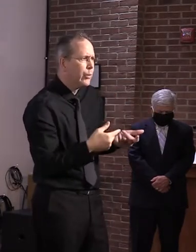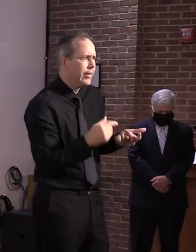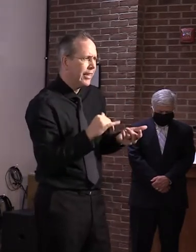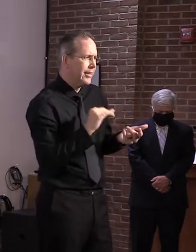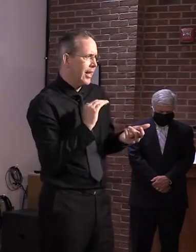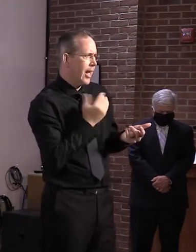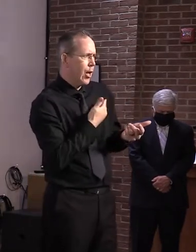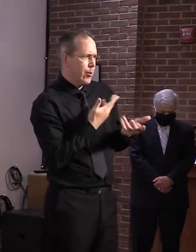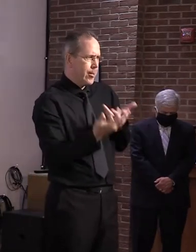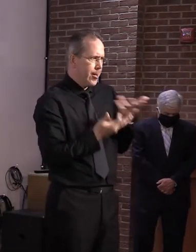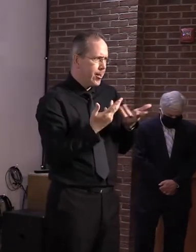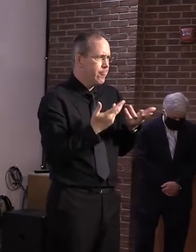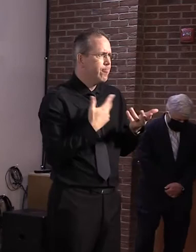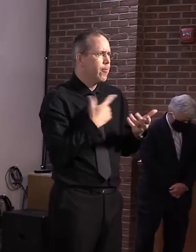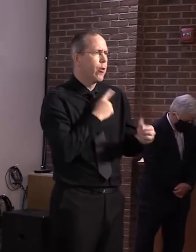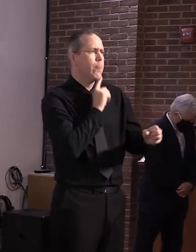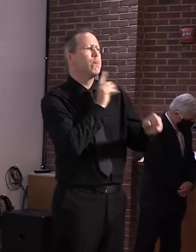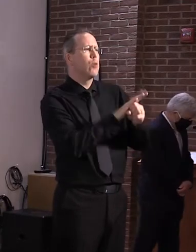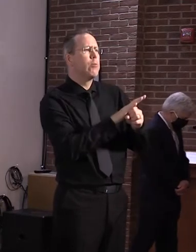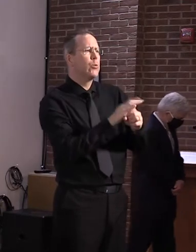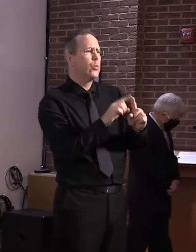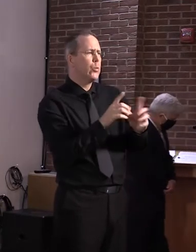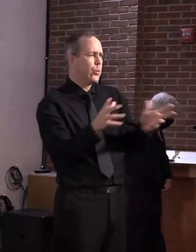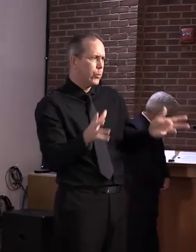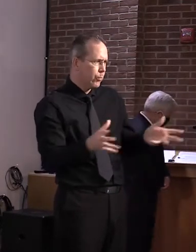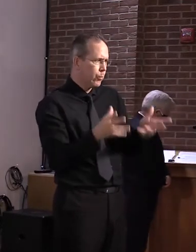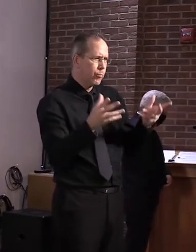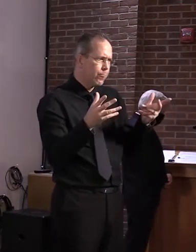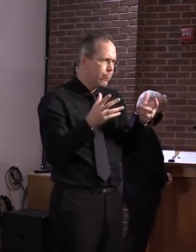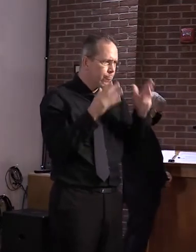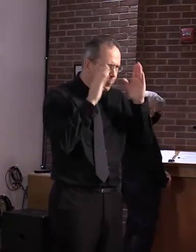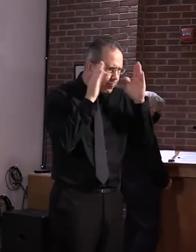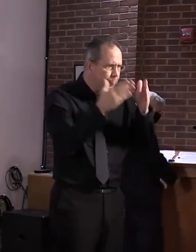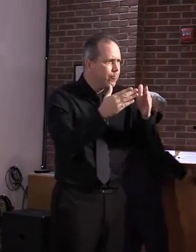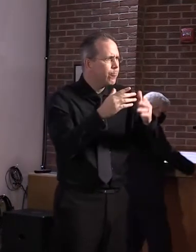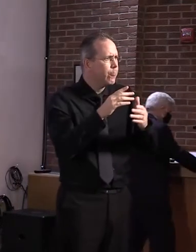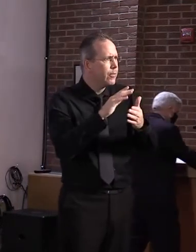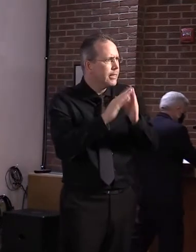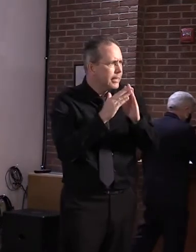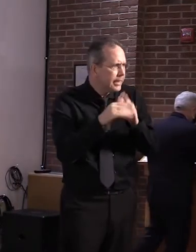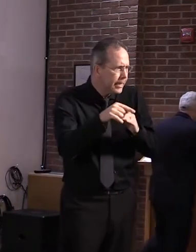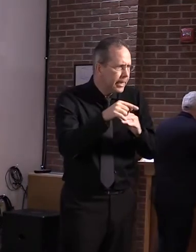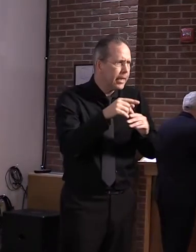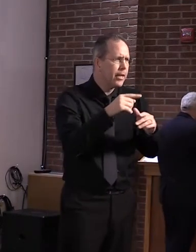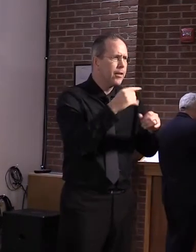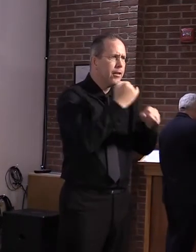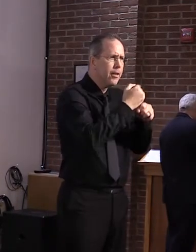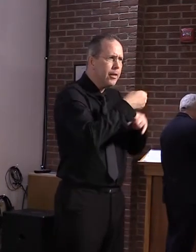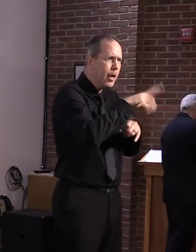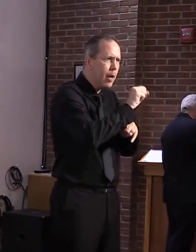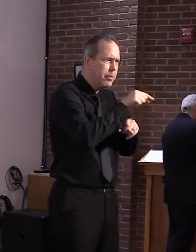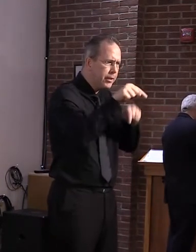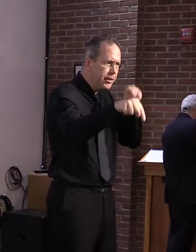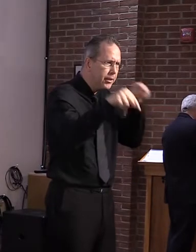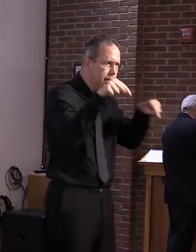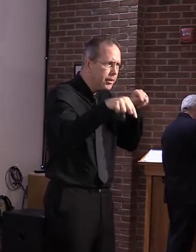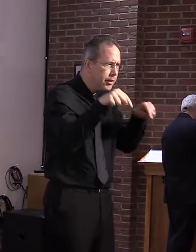just sent it out today to the off-campus students, their parents on campus, et cetera. So,